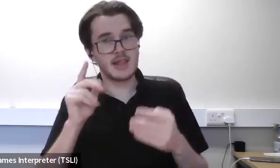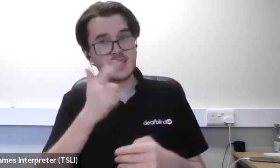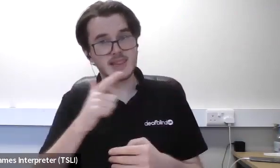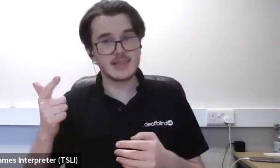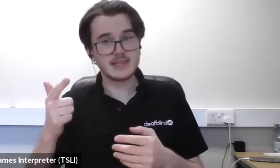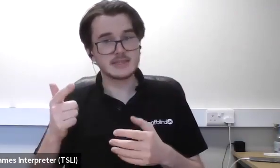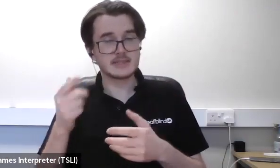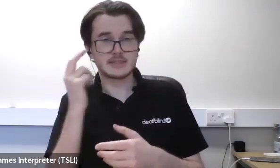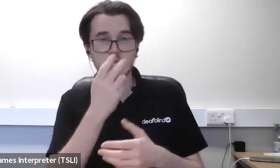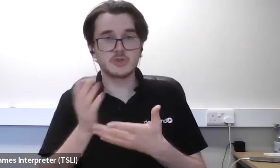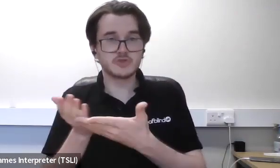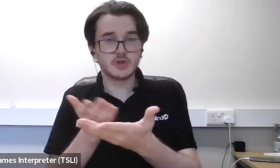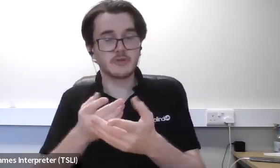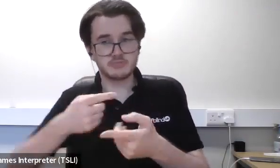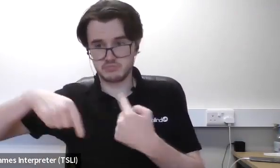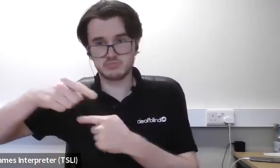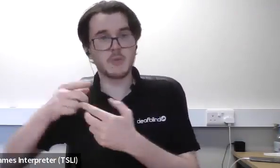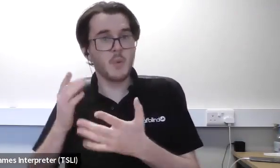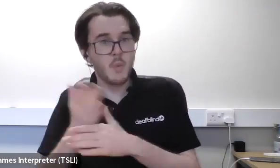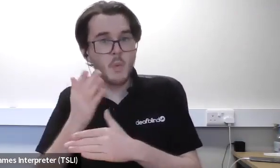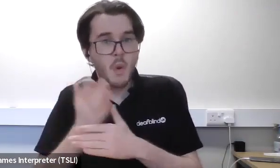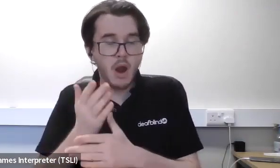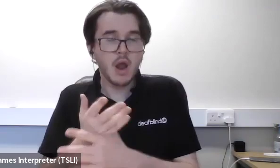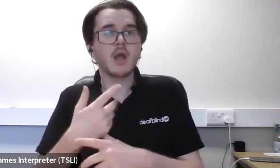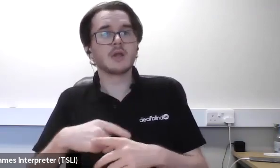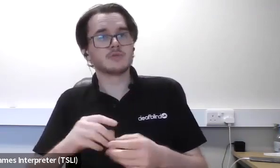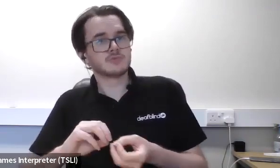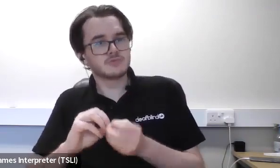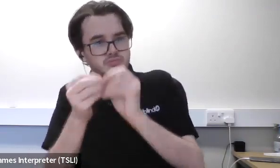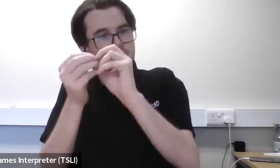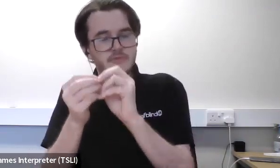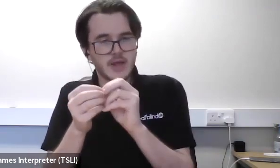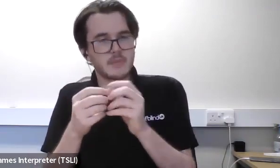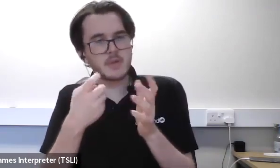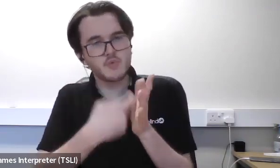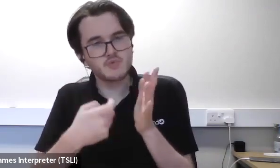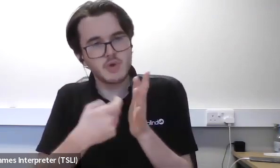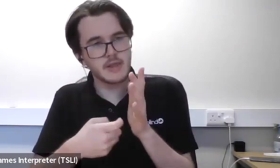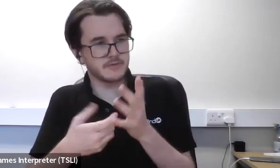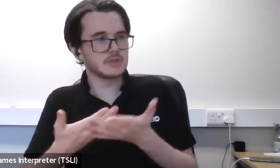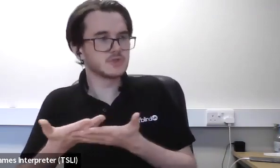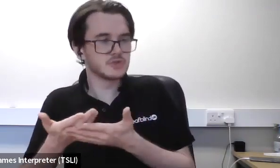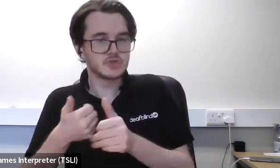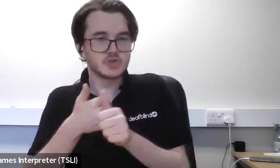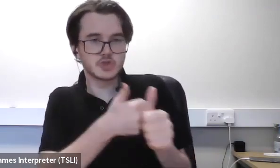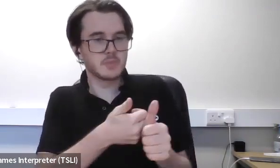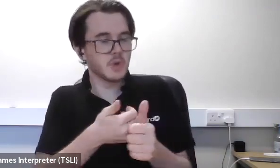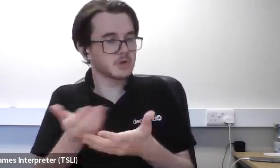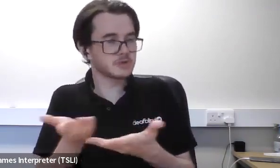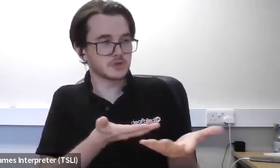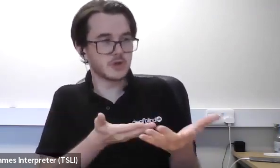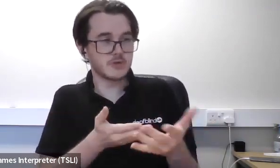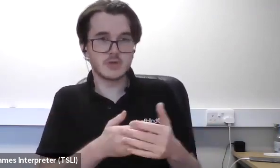rapidly develop the most relevant and vital services to support people through this long and bleak